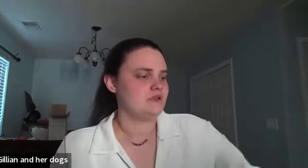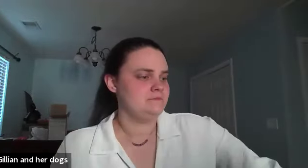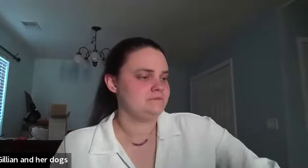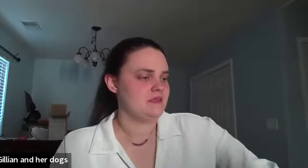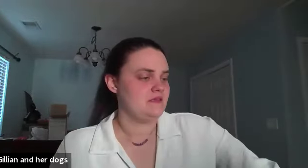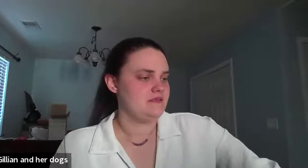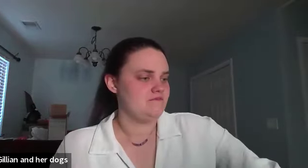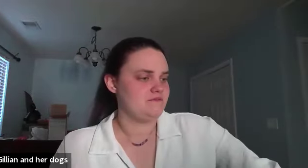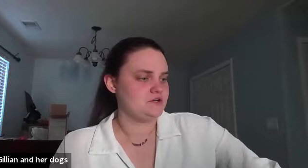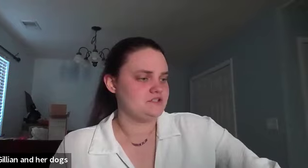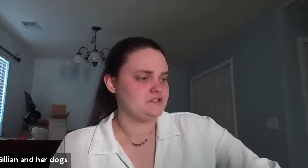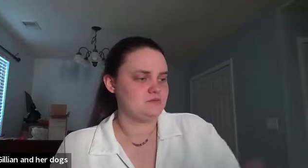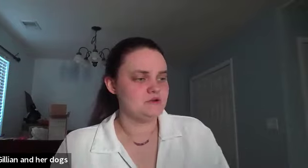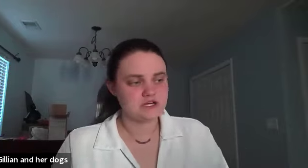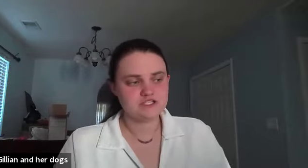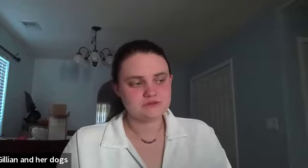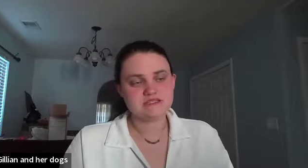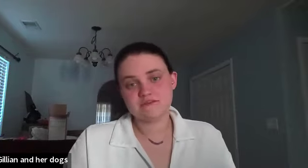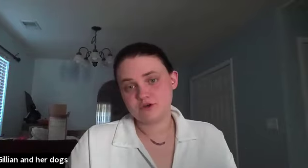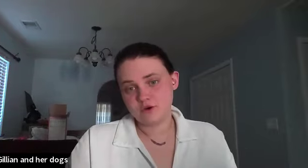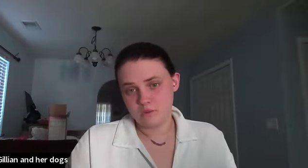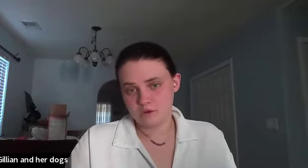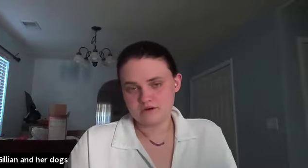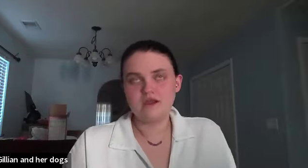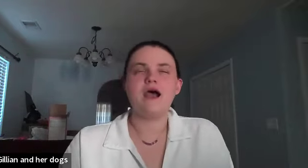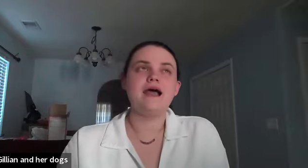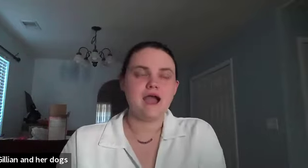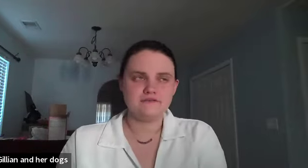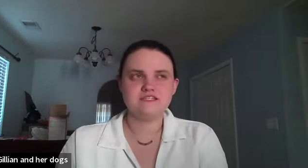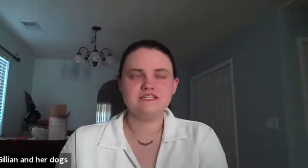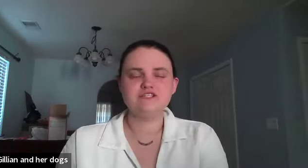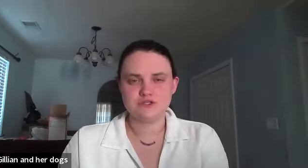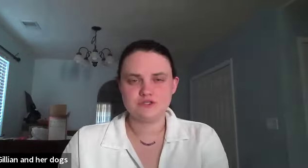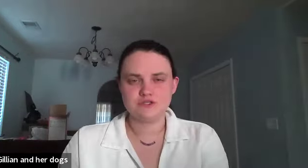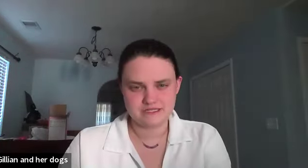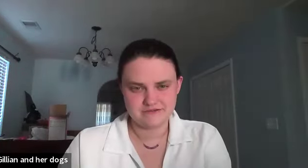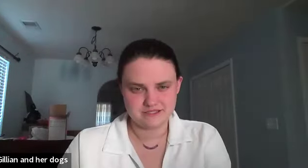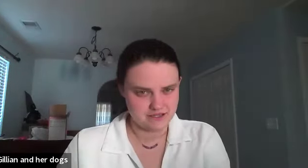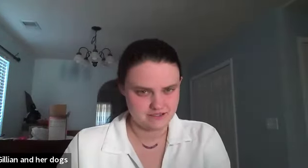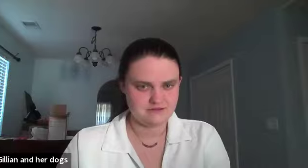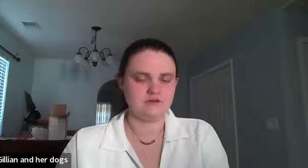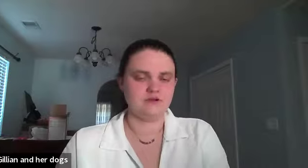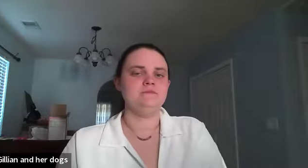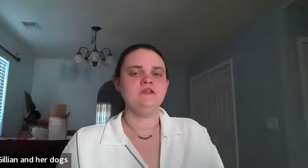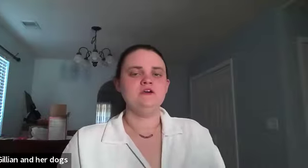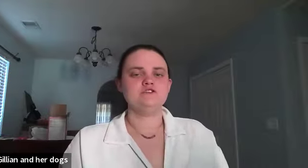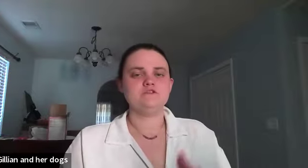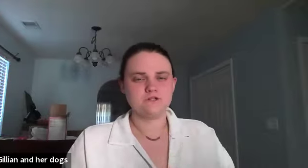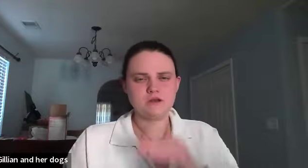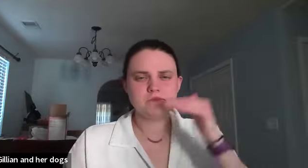Okay. The first vegetable we're going to do is the sign for corn. I have seen two ways to sign it, okay? So the first one